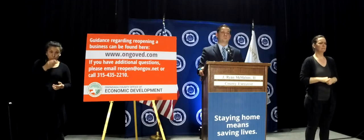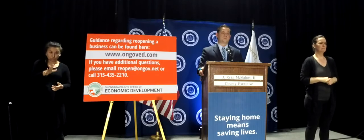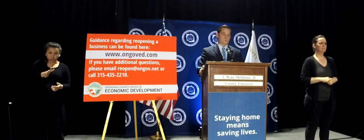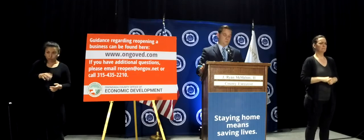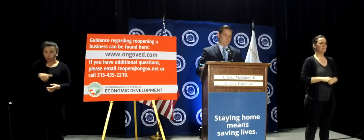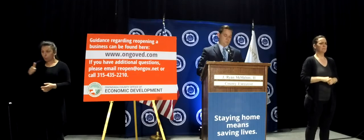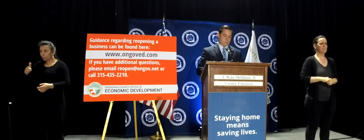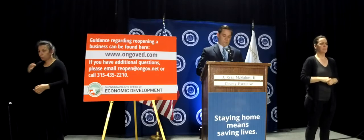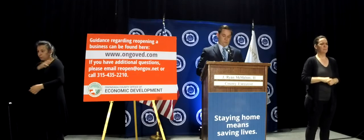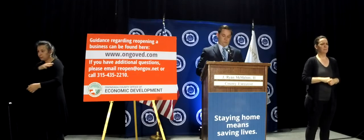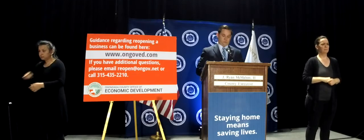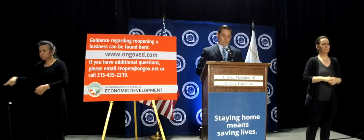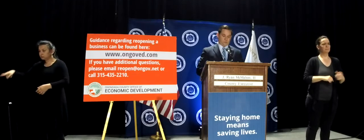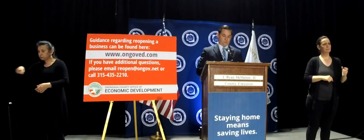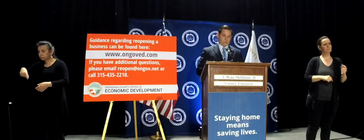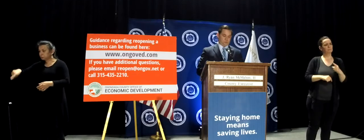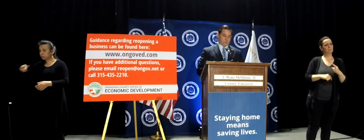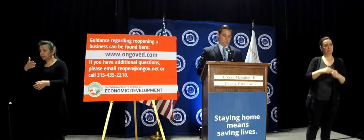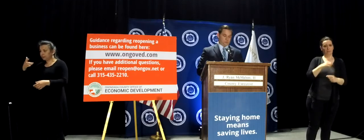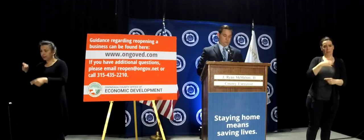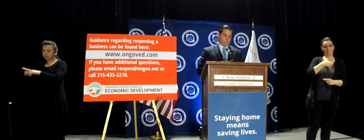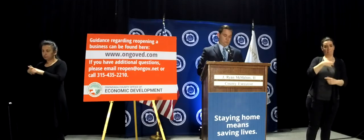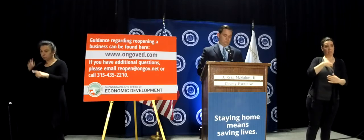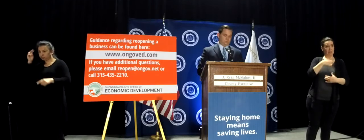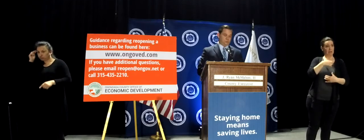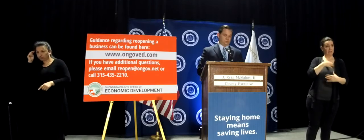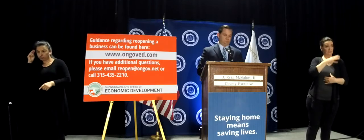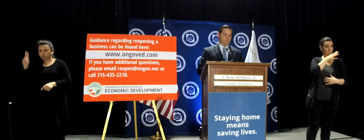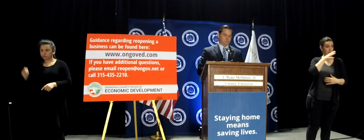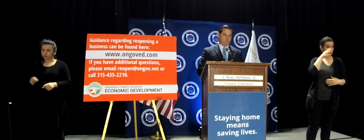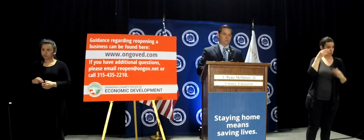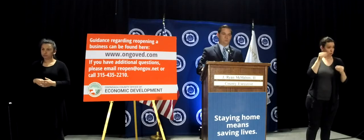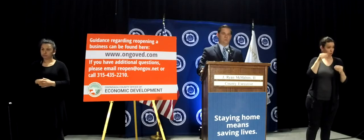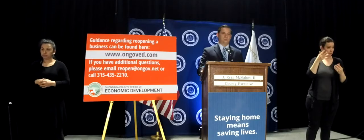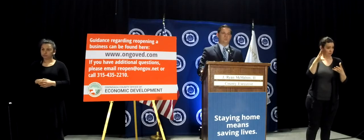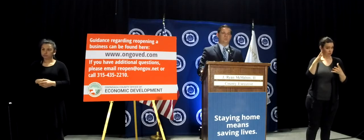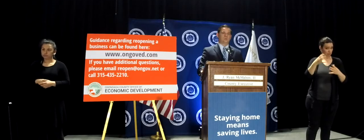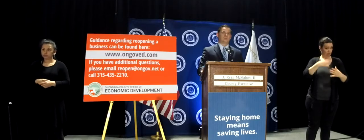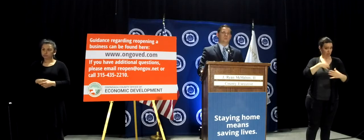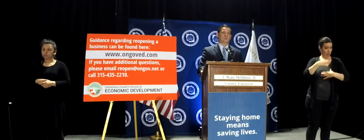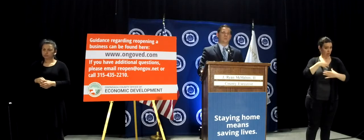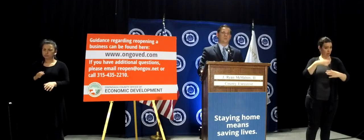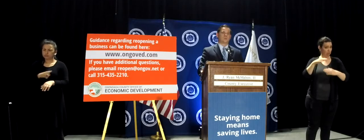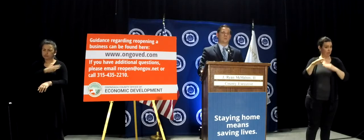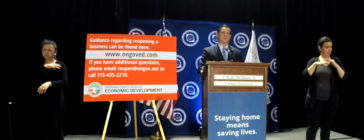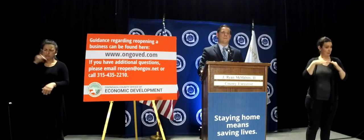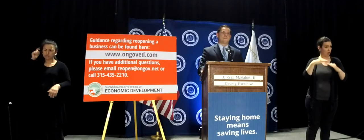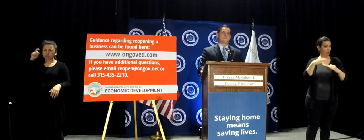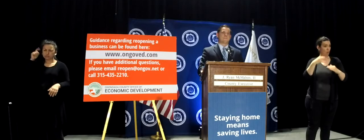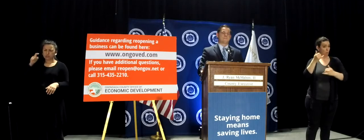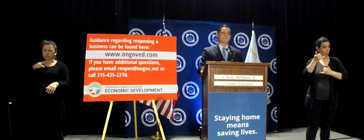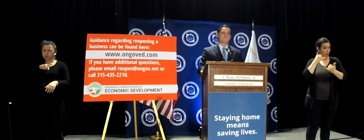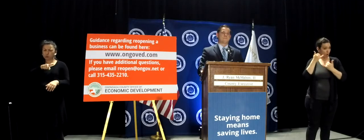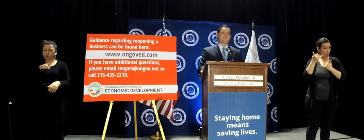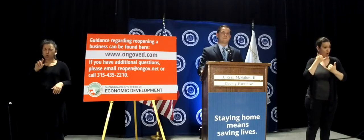about the farmers market this past weekend. Did your office get similar complaints, and is that why Dr. Gupta made time to meet with